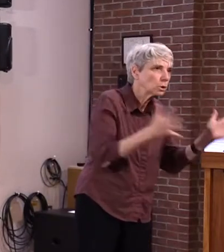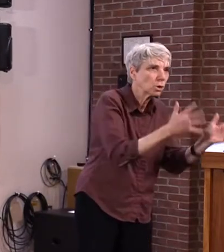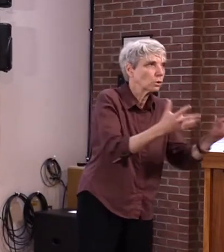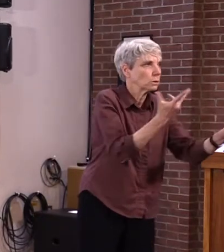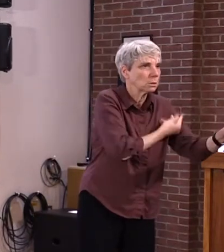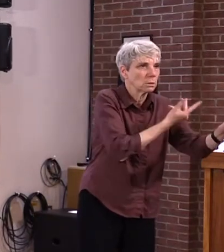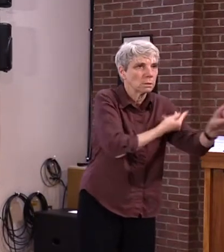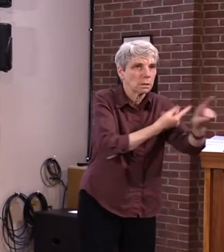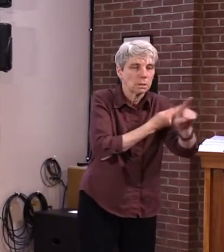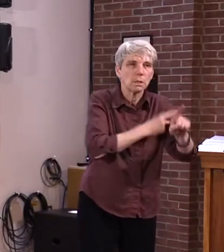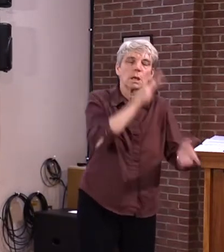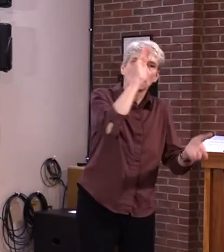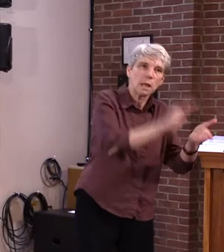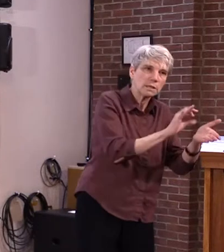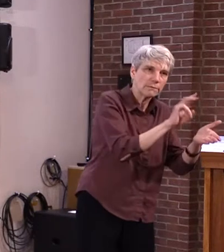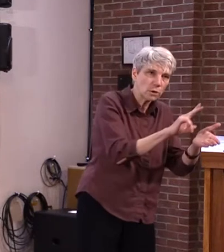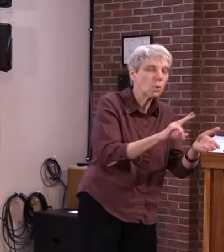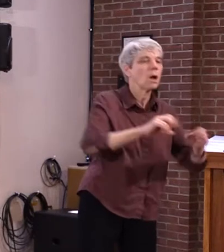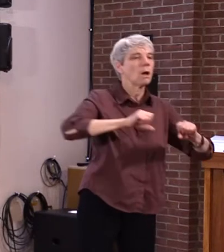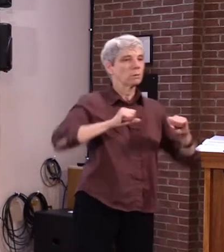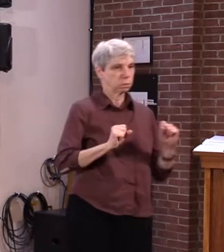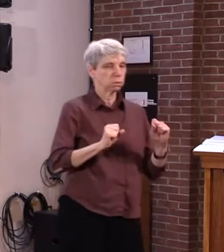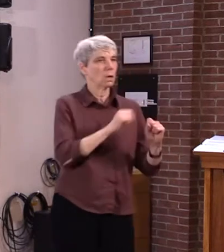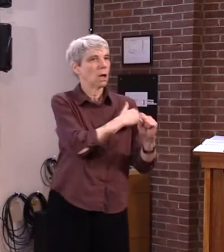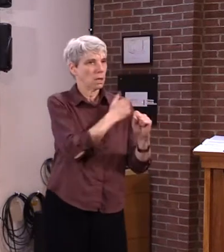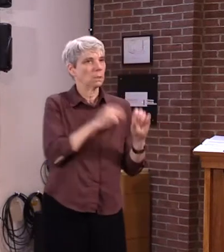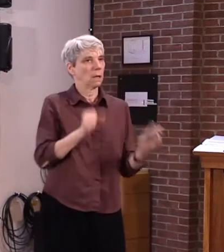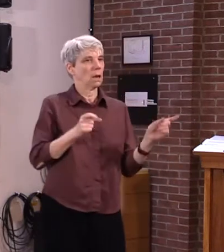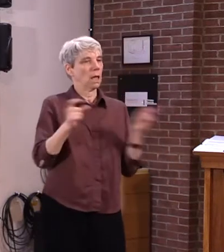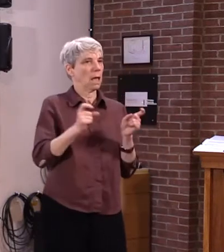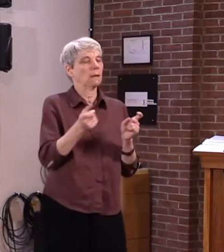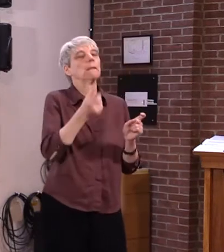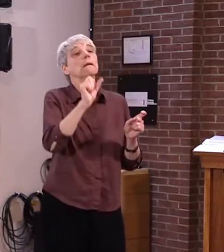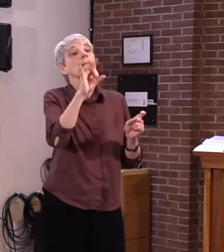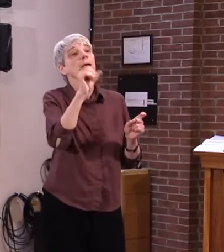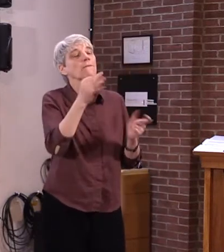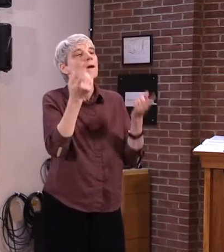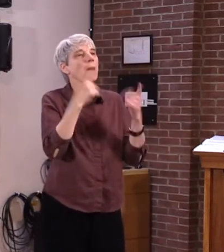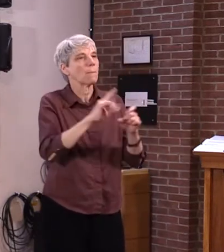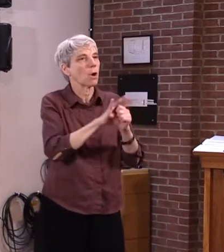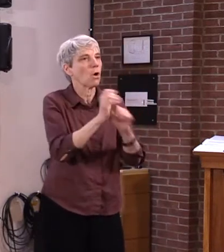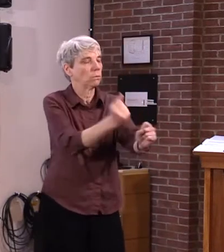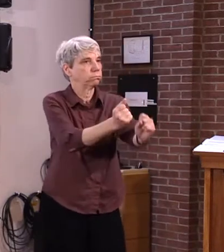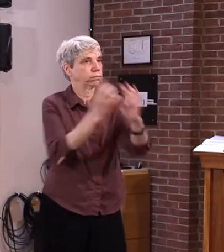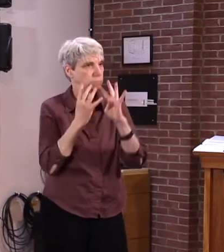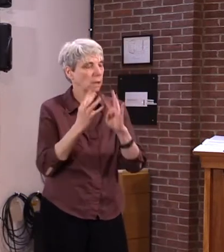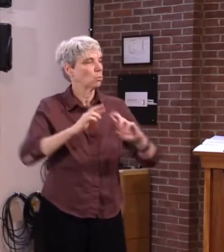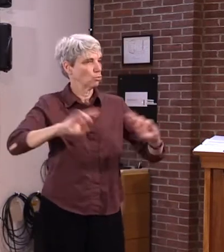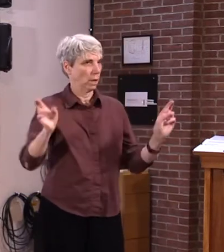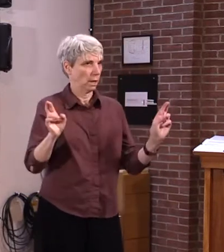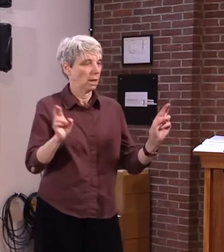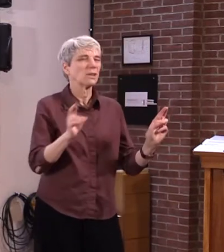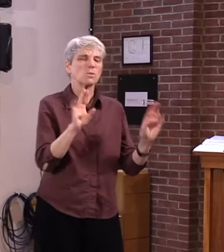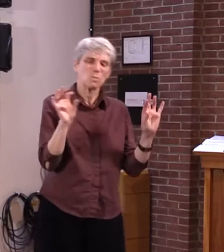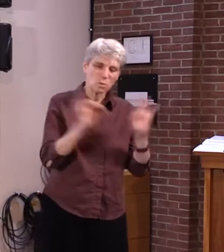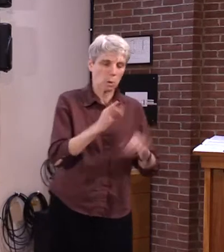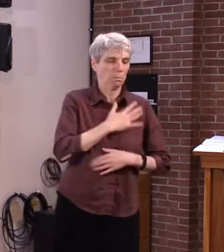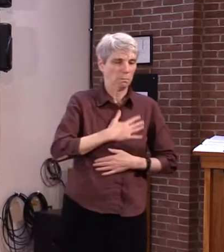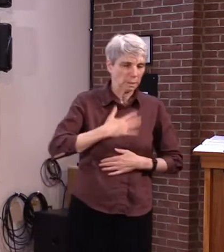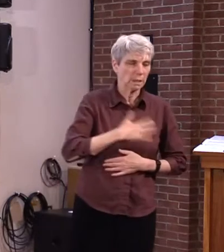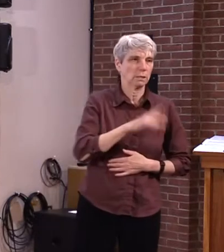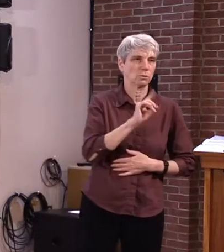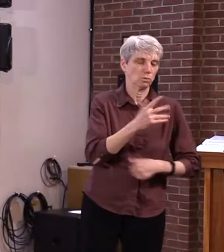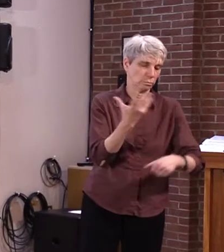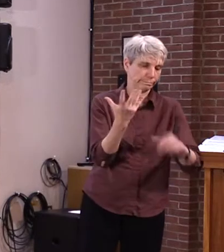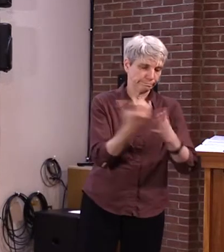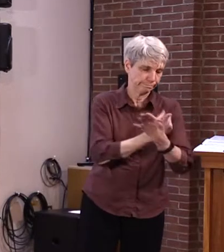there's enough hospital capacity to treat everyone with the flu, but also anyone with COVID as well. So getting a flu shot will really help contribute